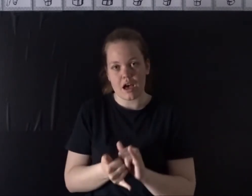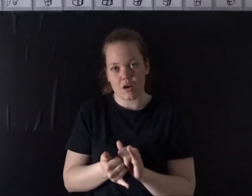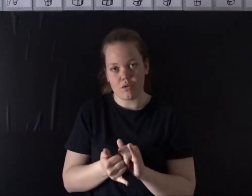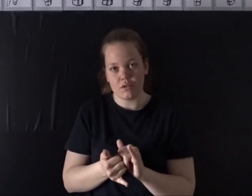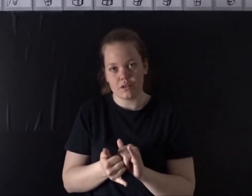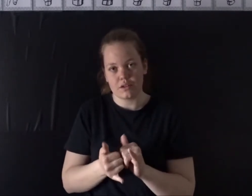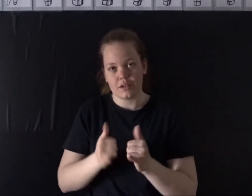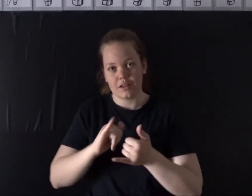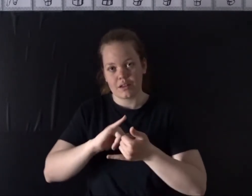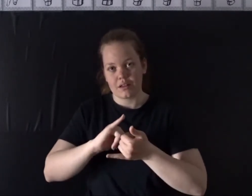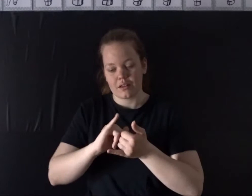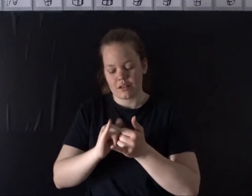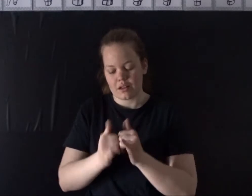how